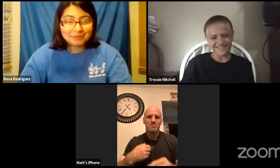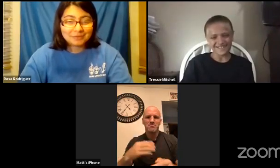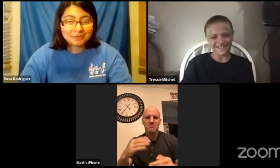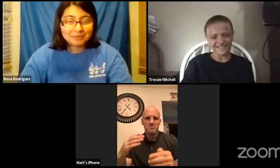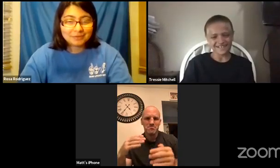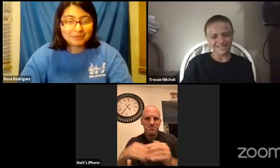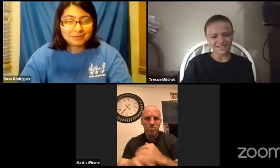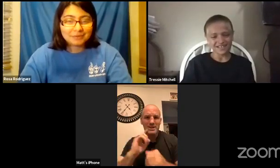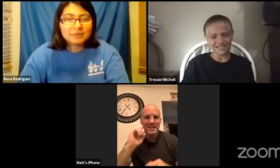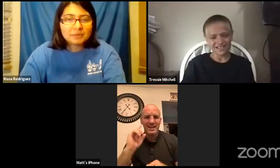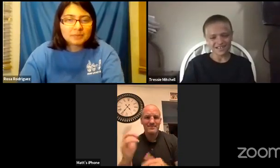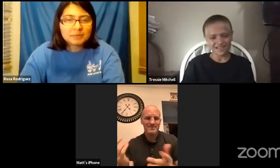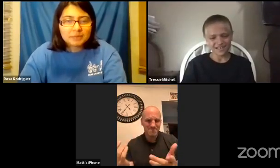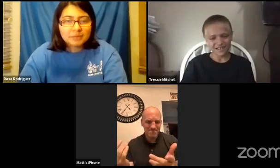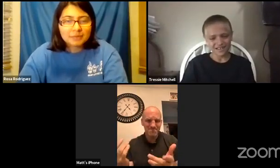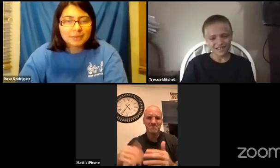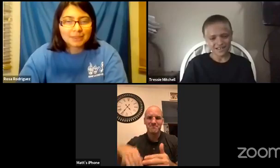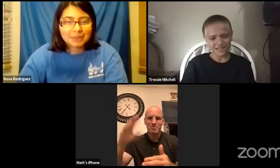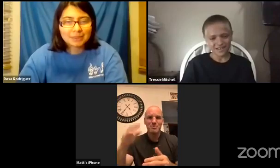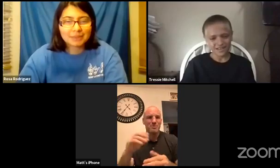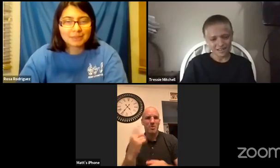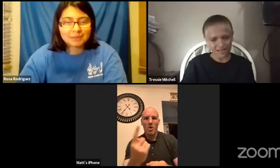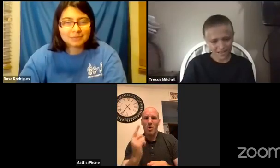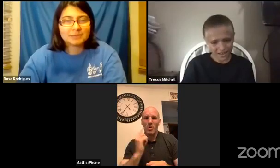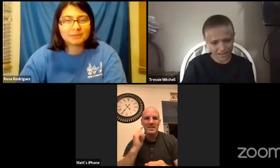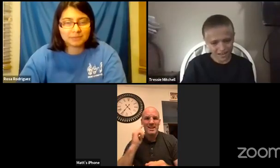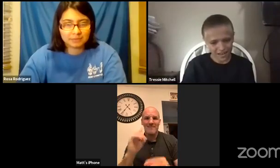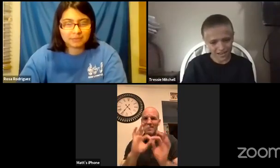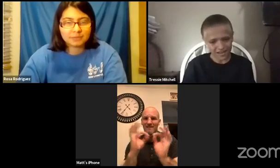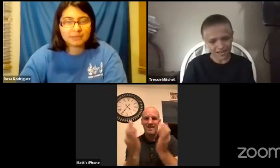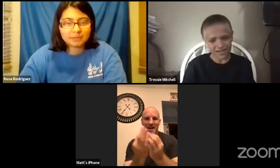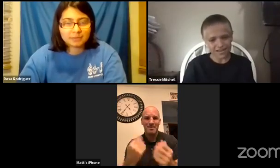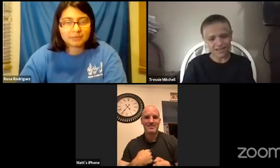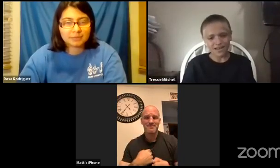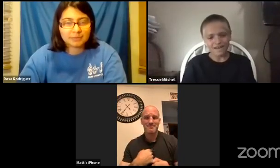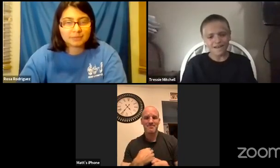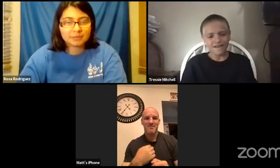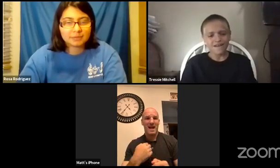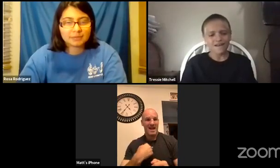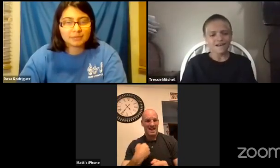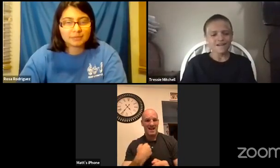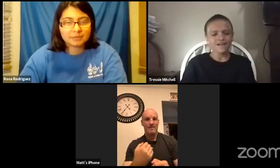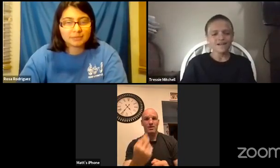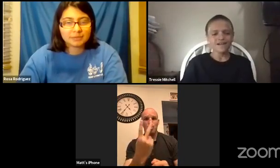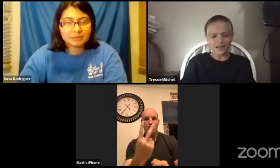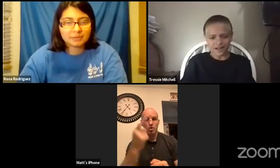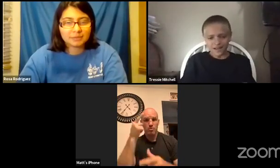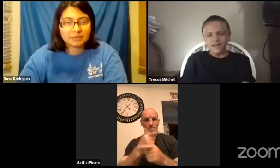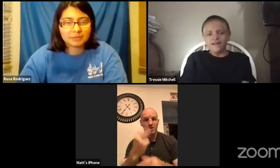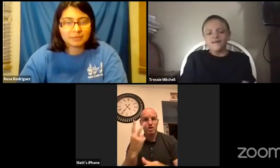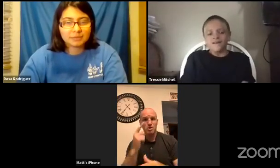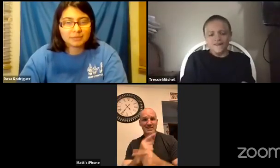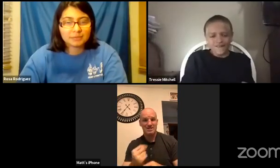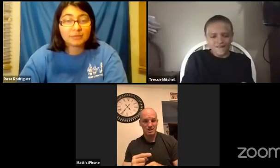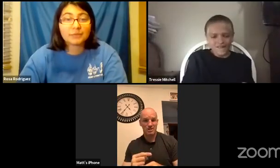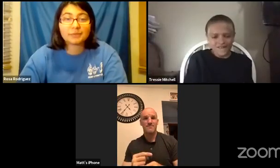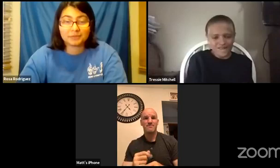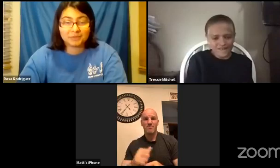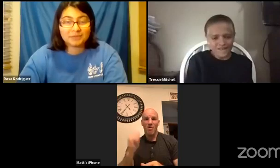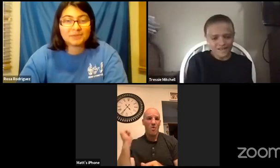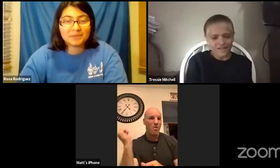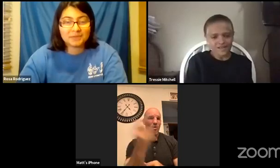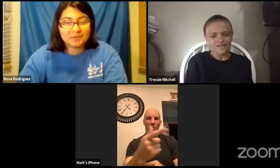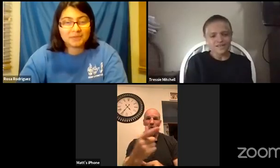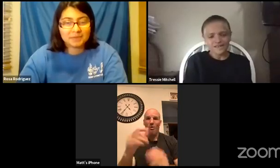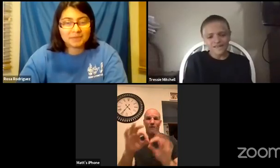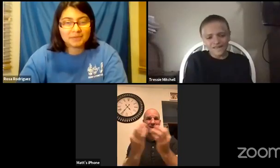great. Yes, I was born deaf. You asked me about my background. I'm the only deaf person in the family. I